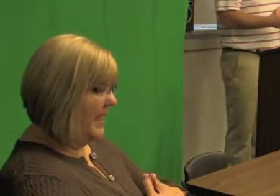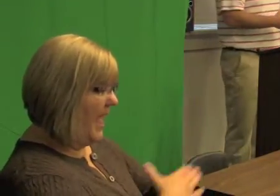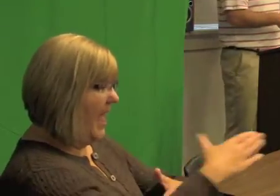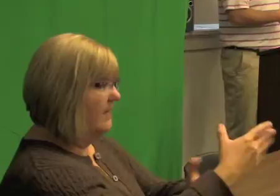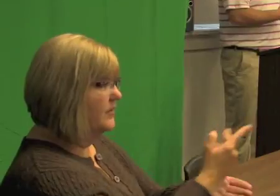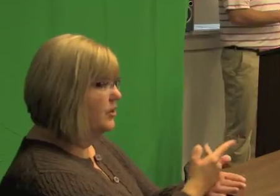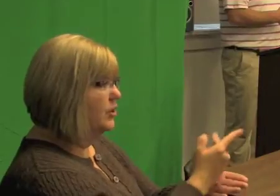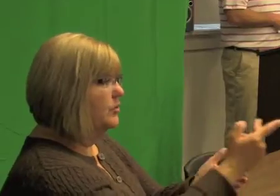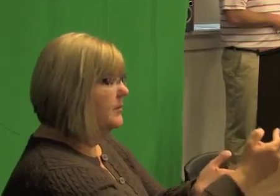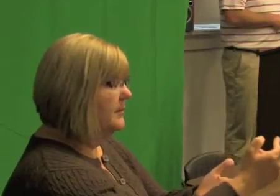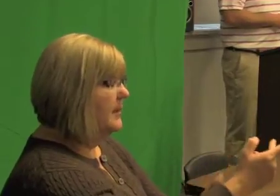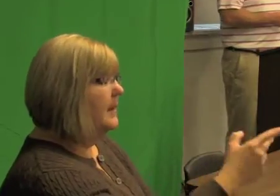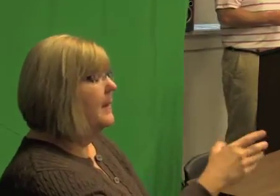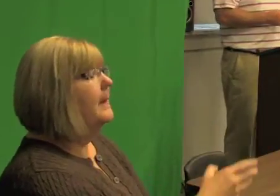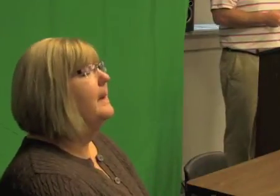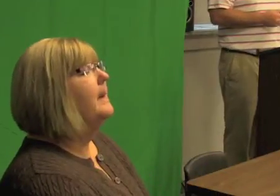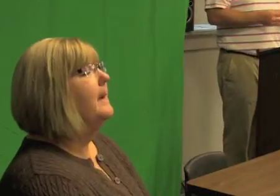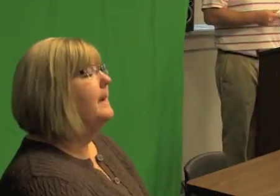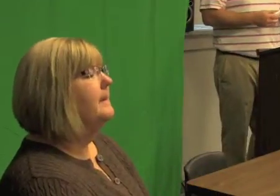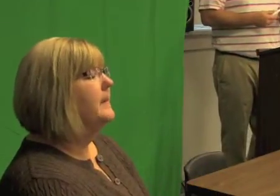something of large?